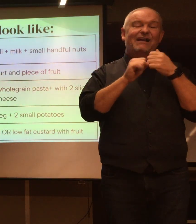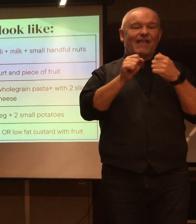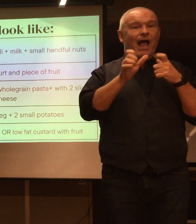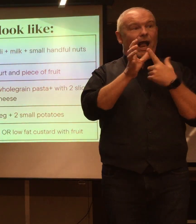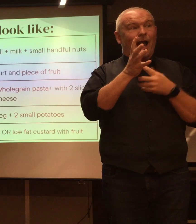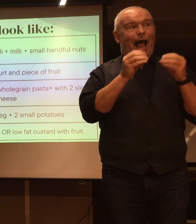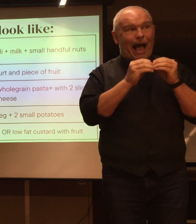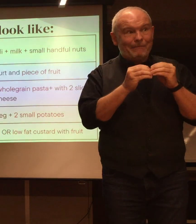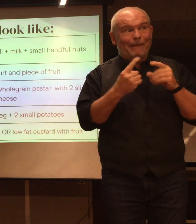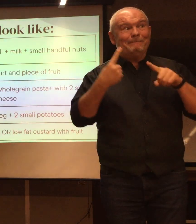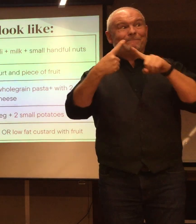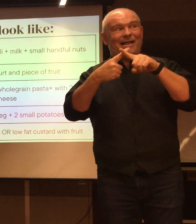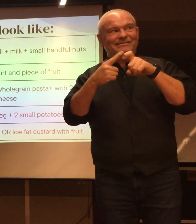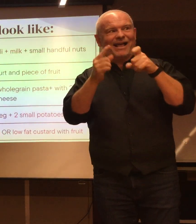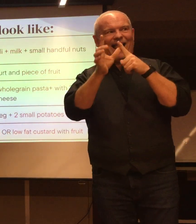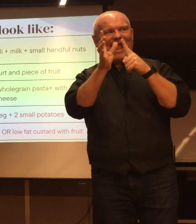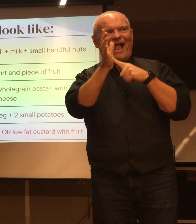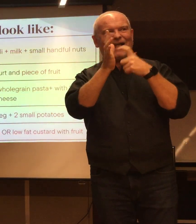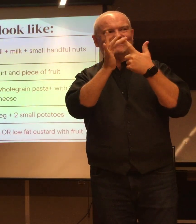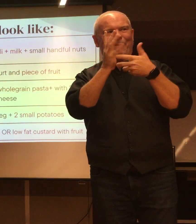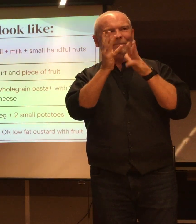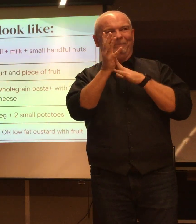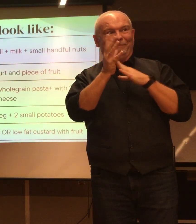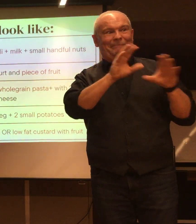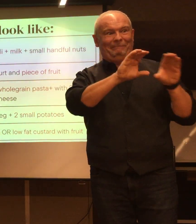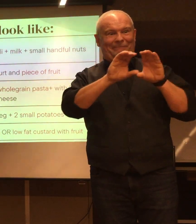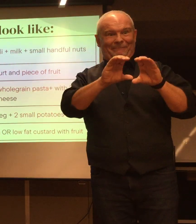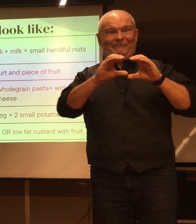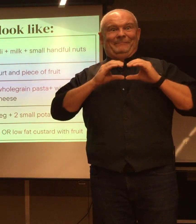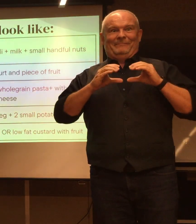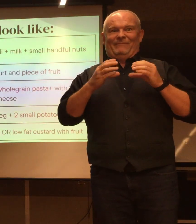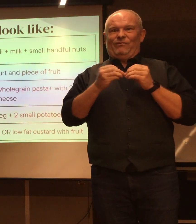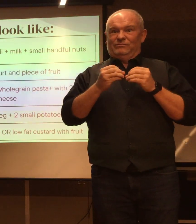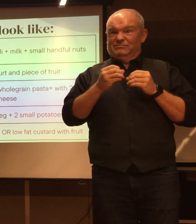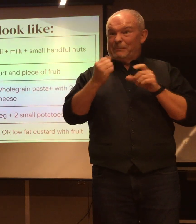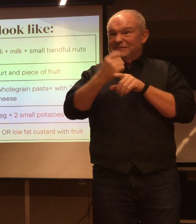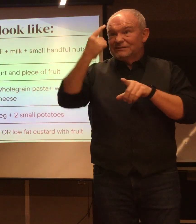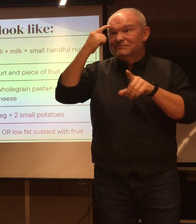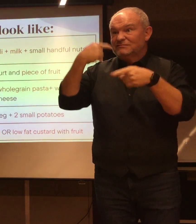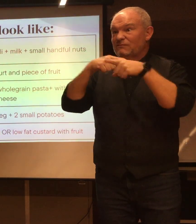your calcium for the day. Does that make sense to everybody?